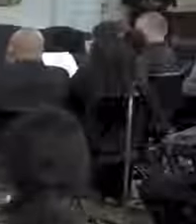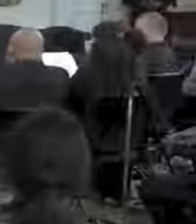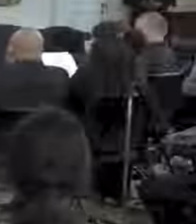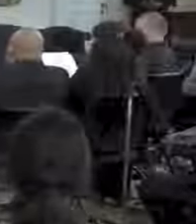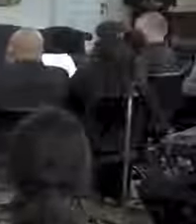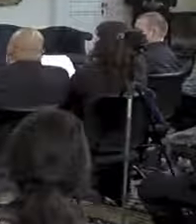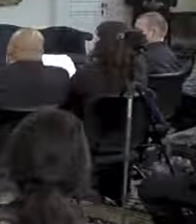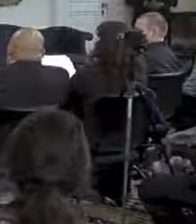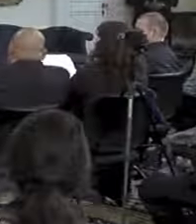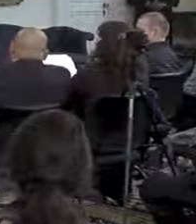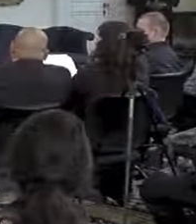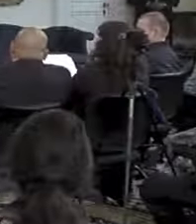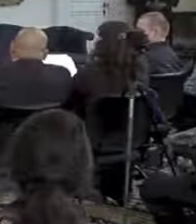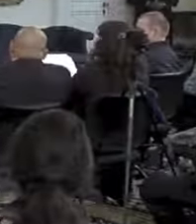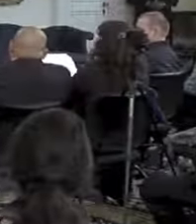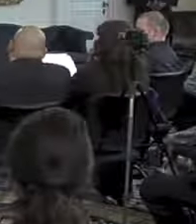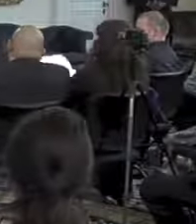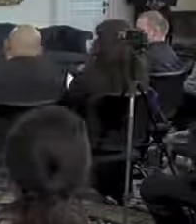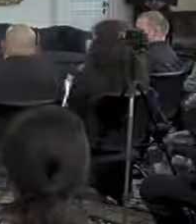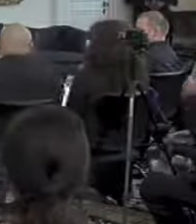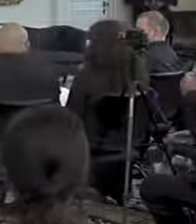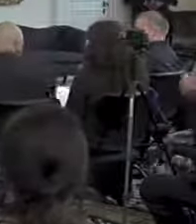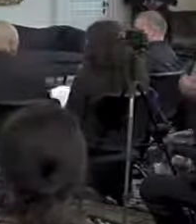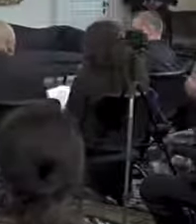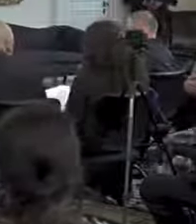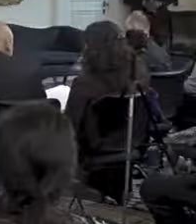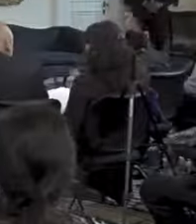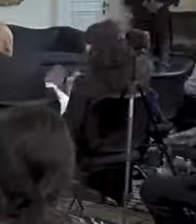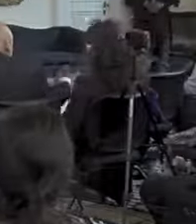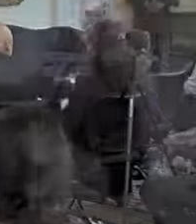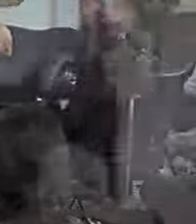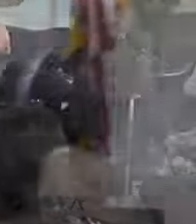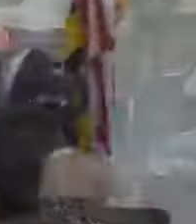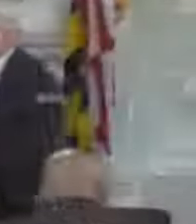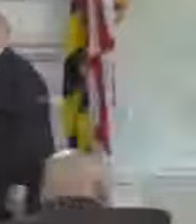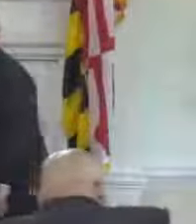Delighted and honored to introduce Governor Larry Hogan.